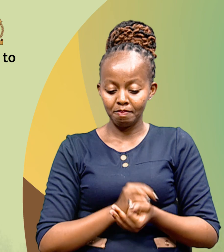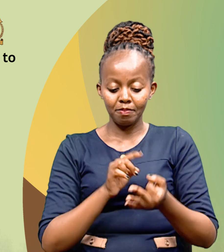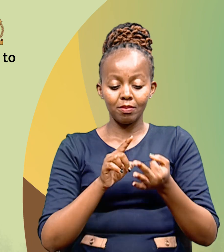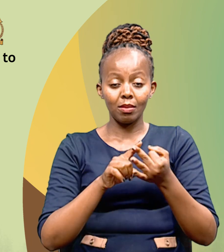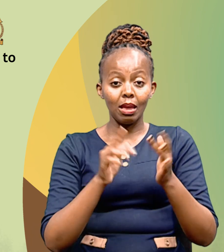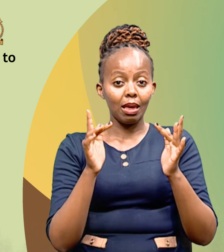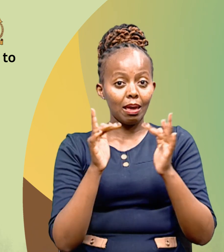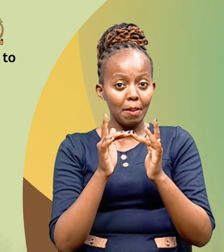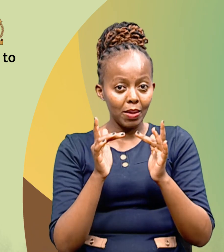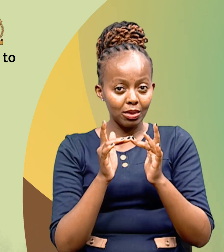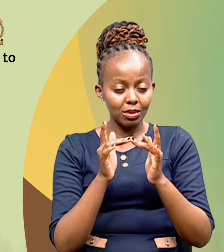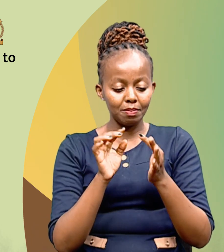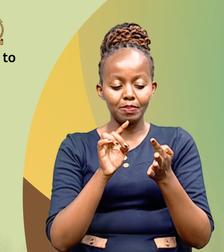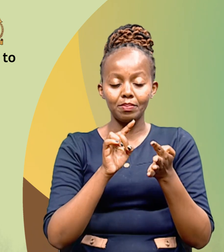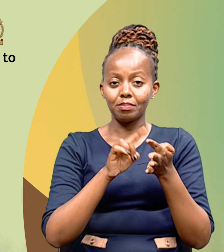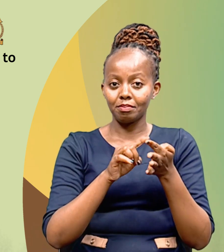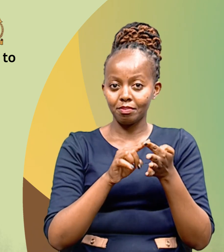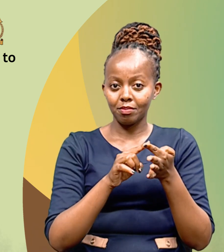emails,